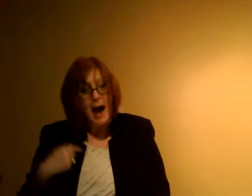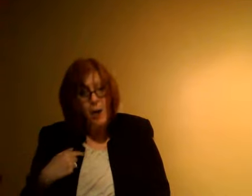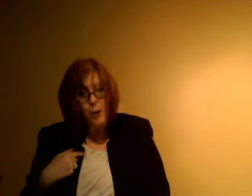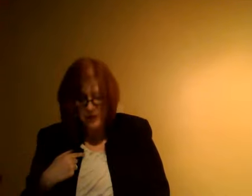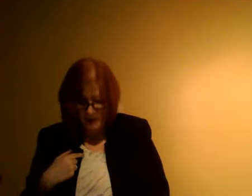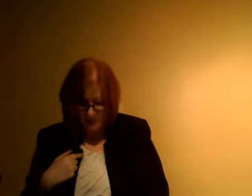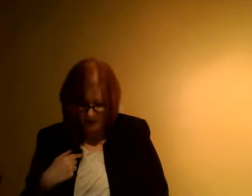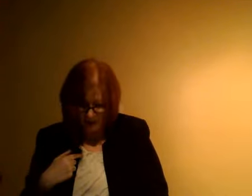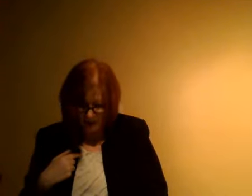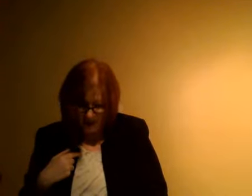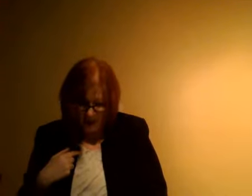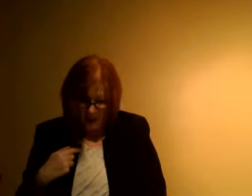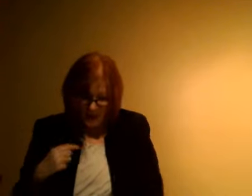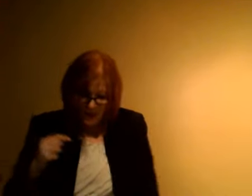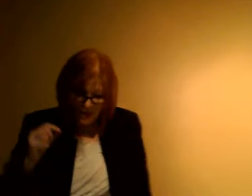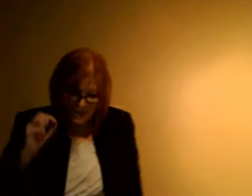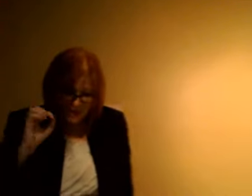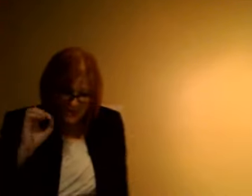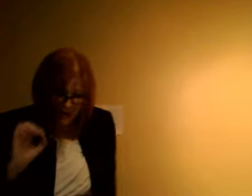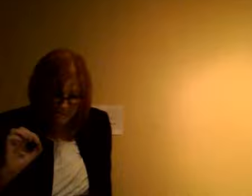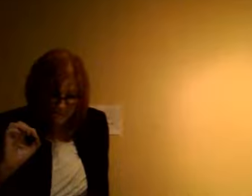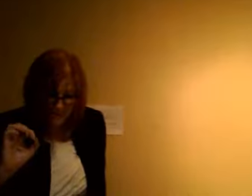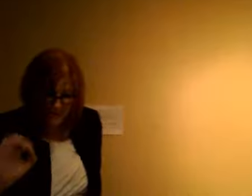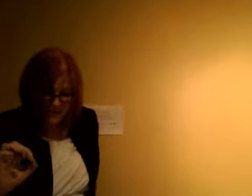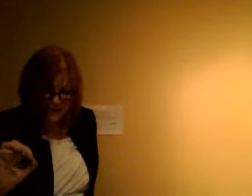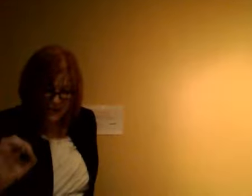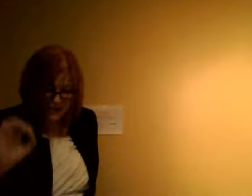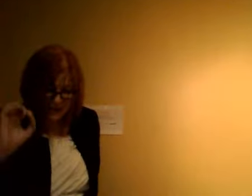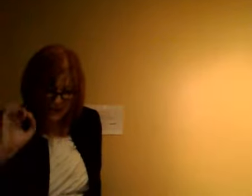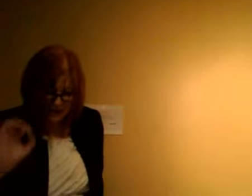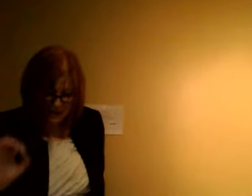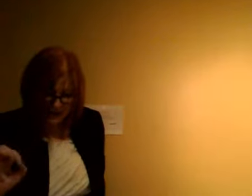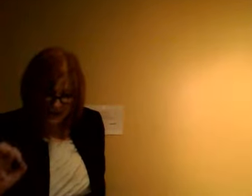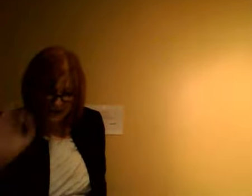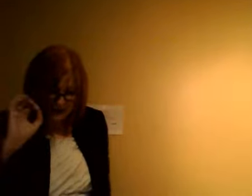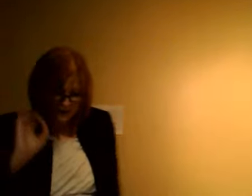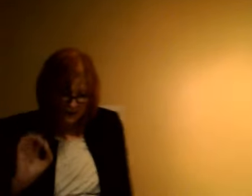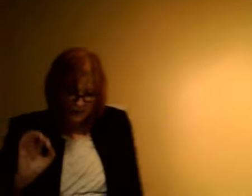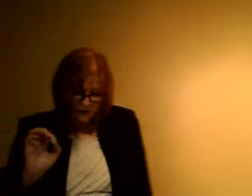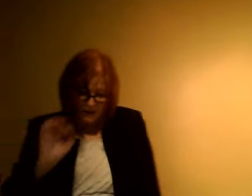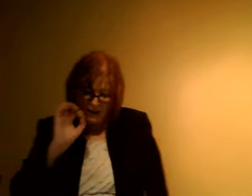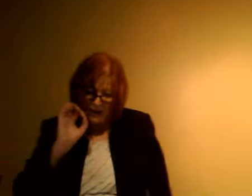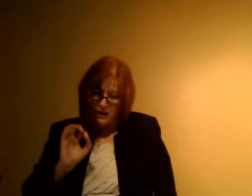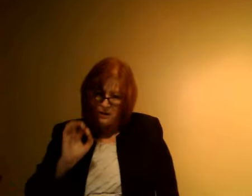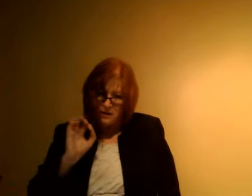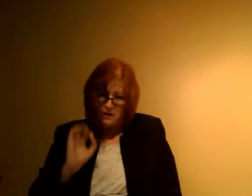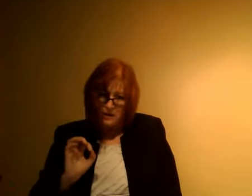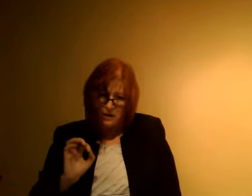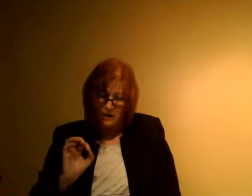our thinking that makes that clarity and